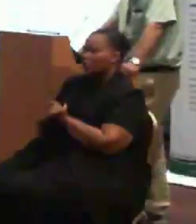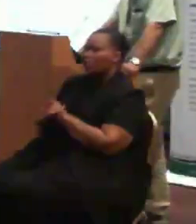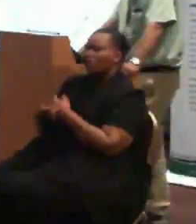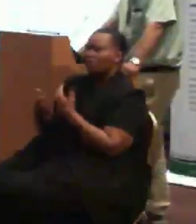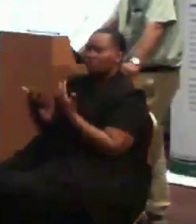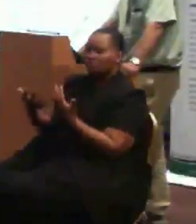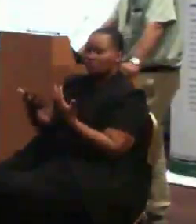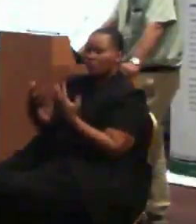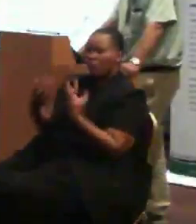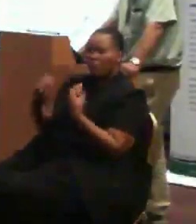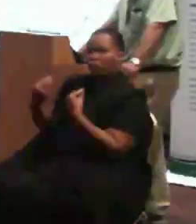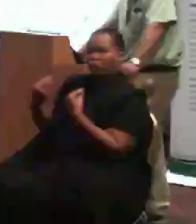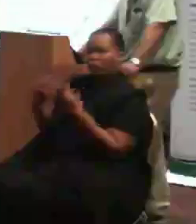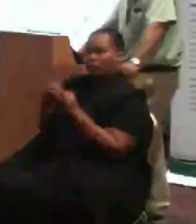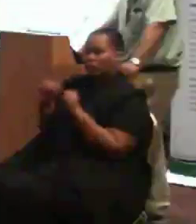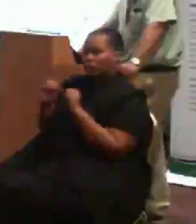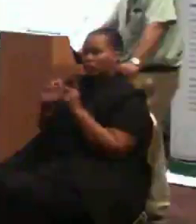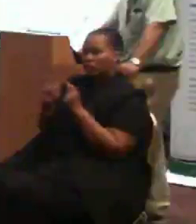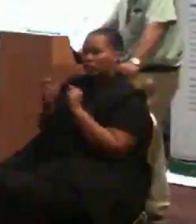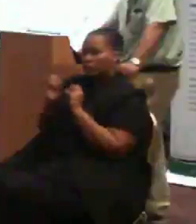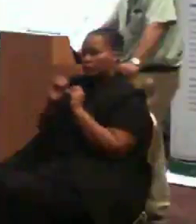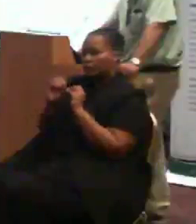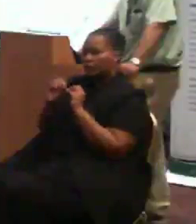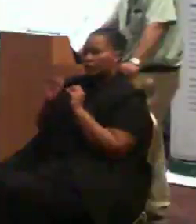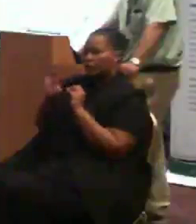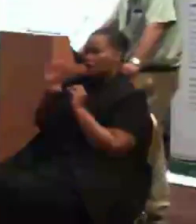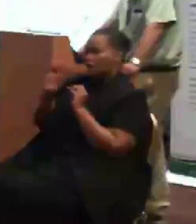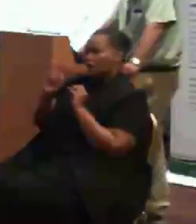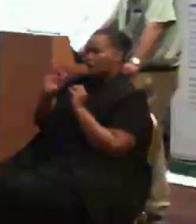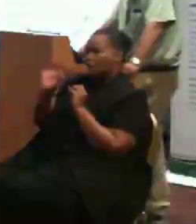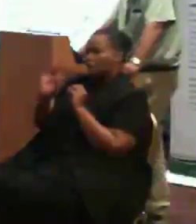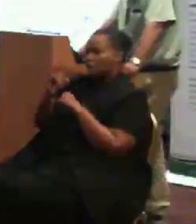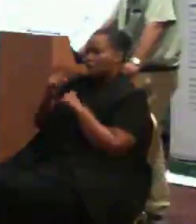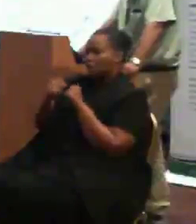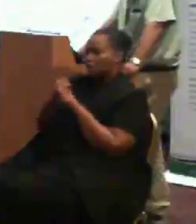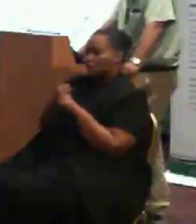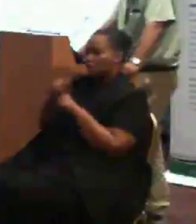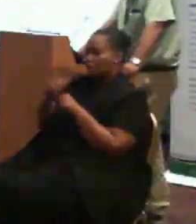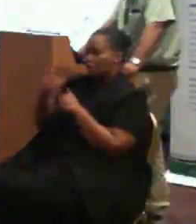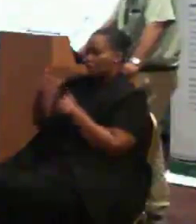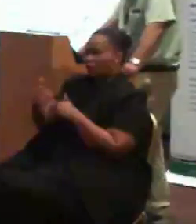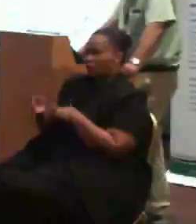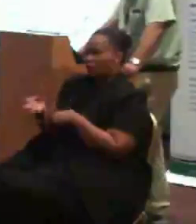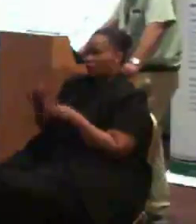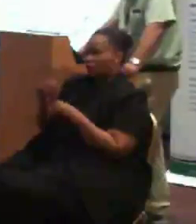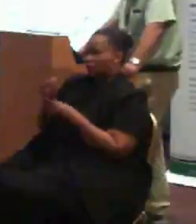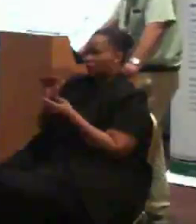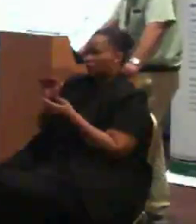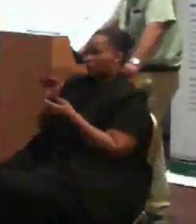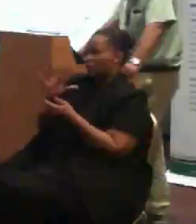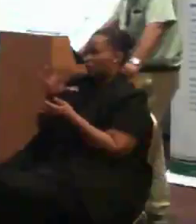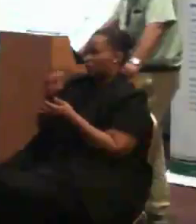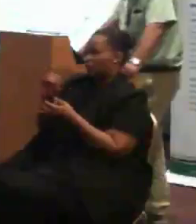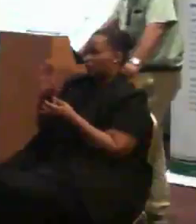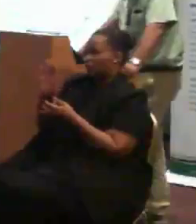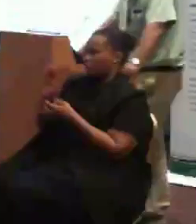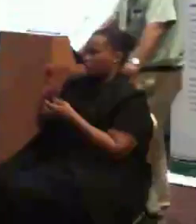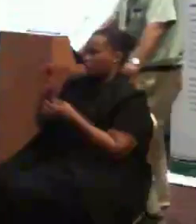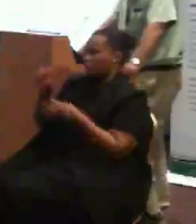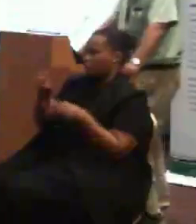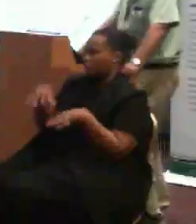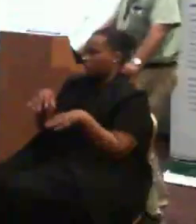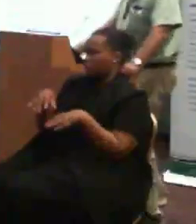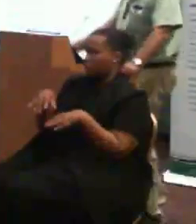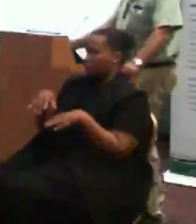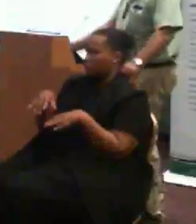management. The need for 50% over 3 years to realize 50 billion loss in terms of Bloomberg. Now